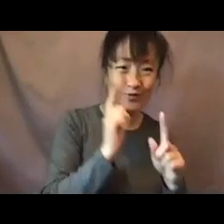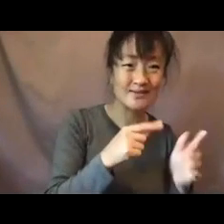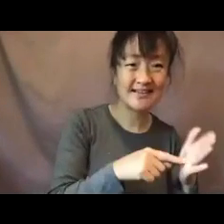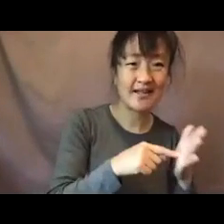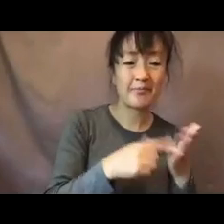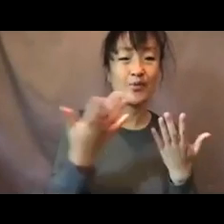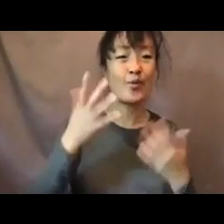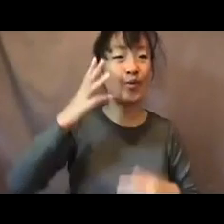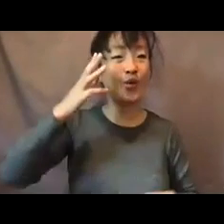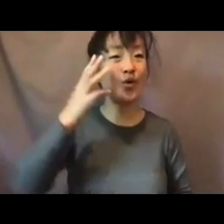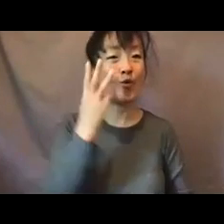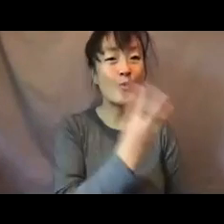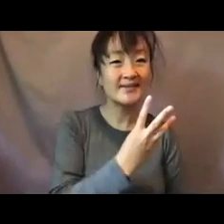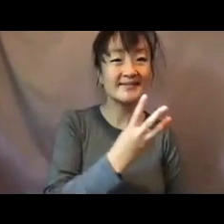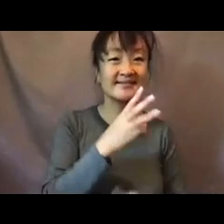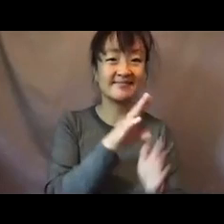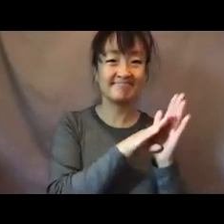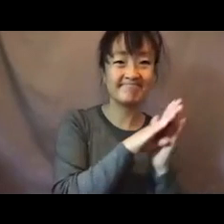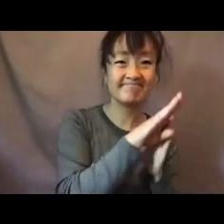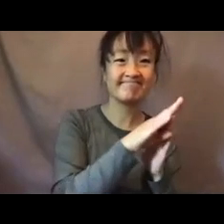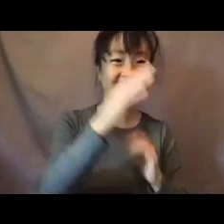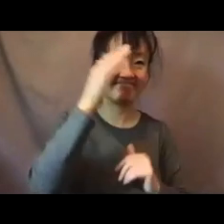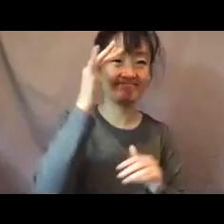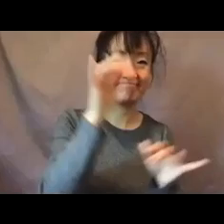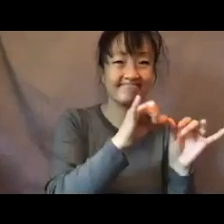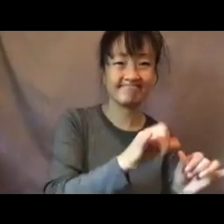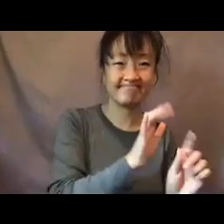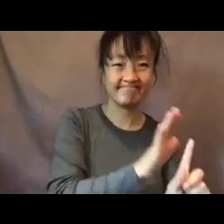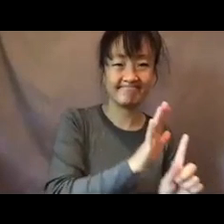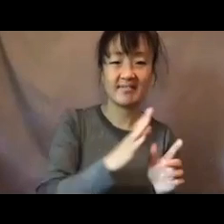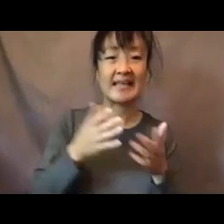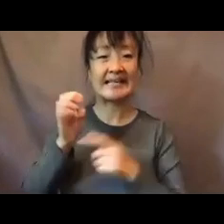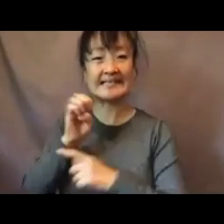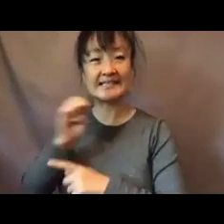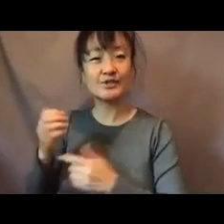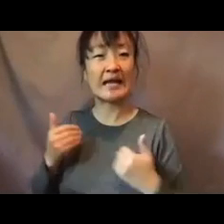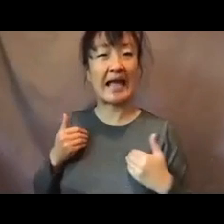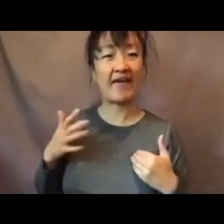philosophical systems. But from an Eastern, there's always this space